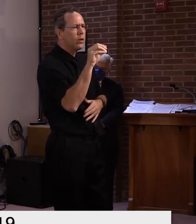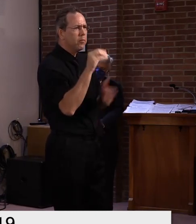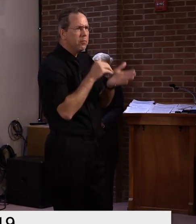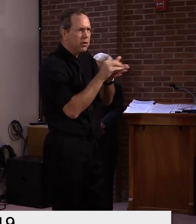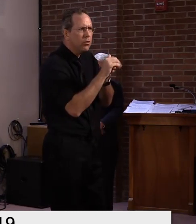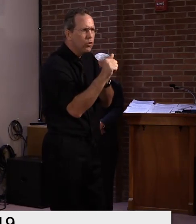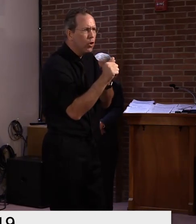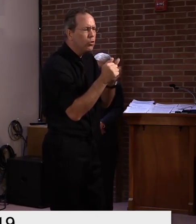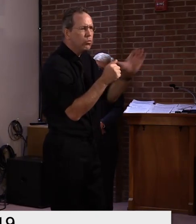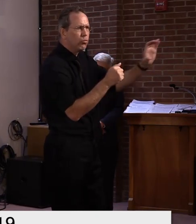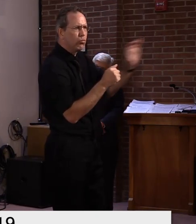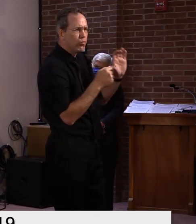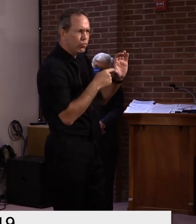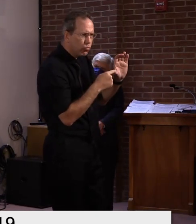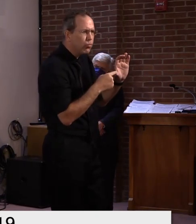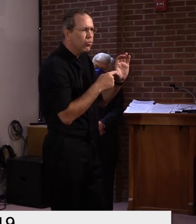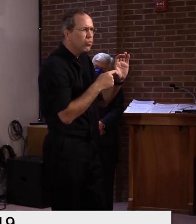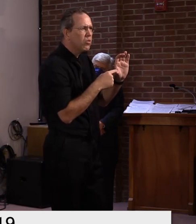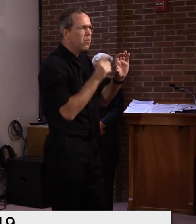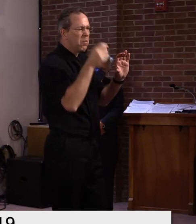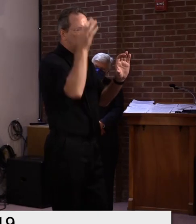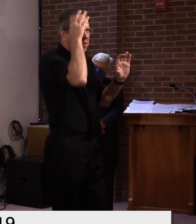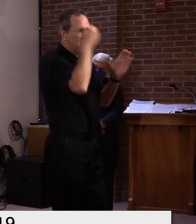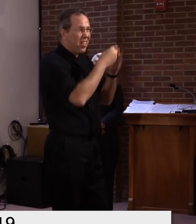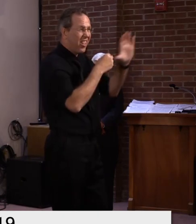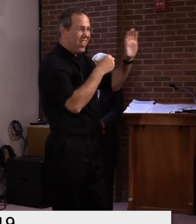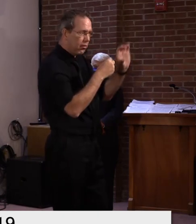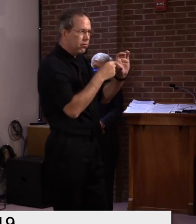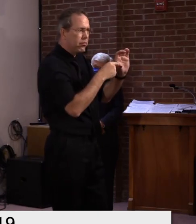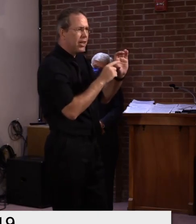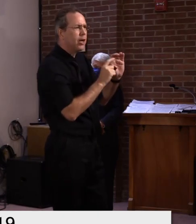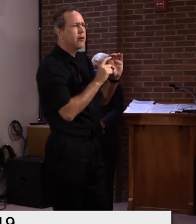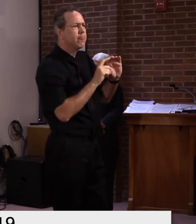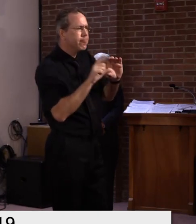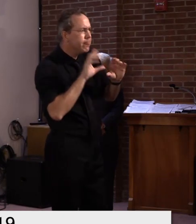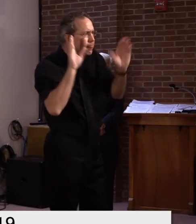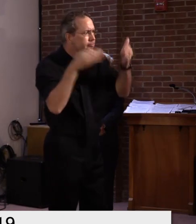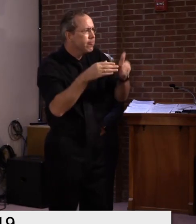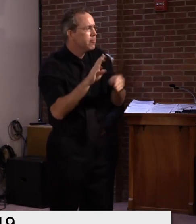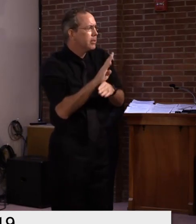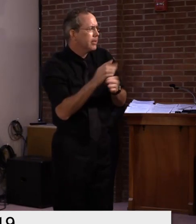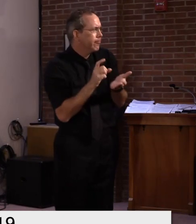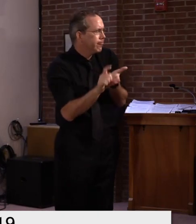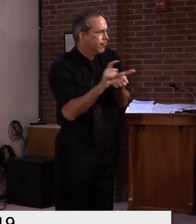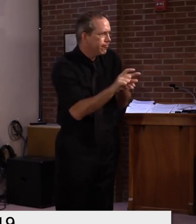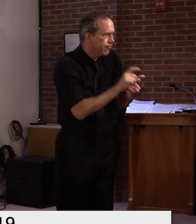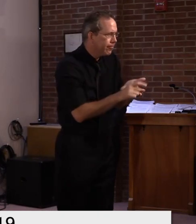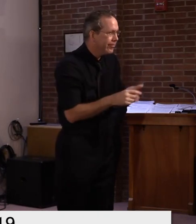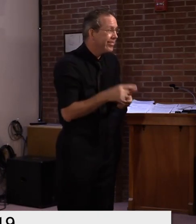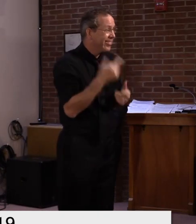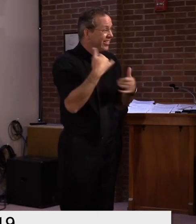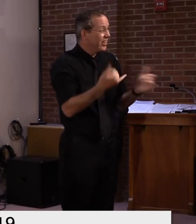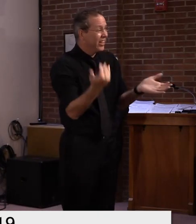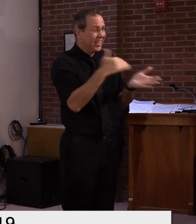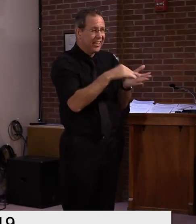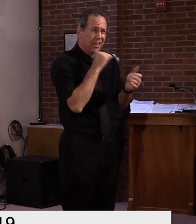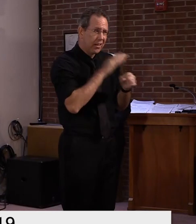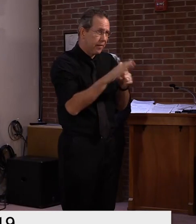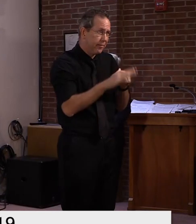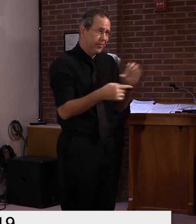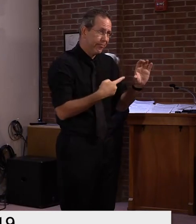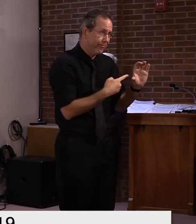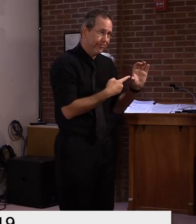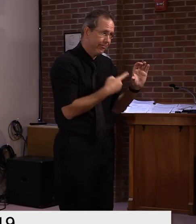June. However, due to the constraints of the programs and the significant need, we've had to turn some applicants